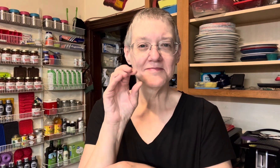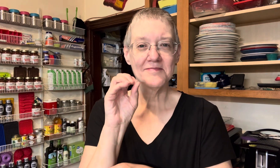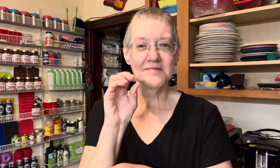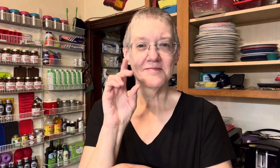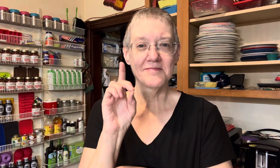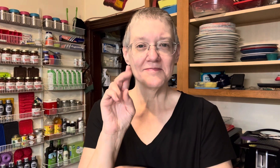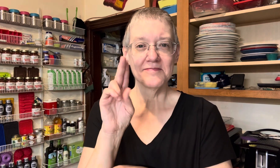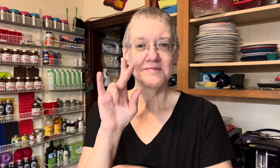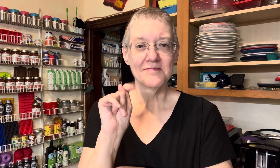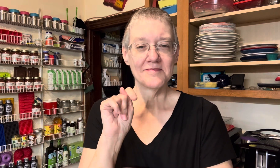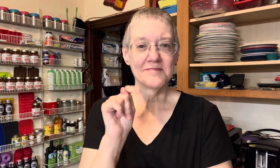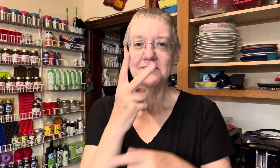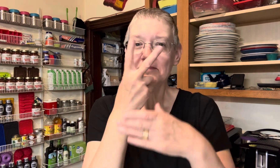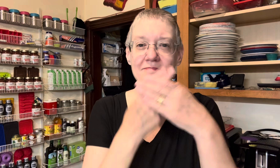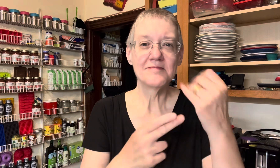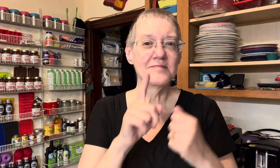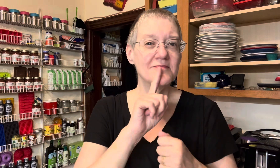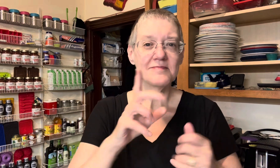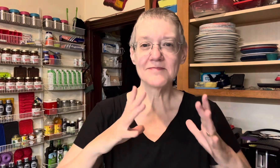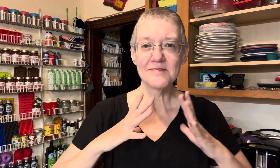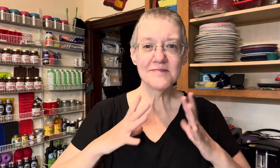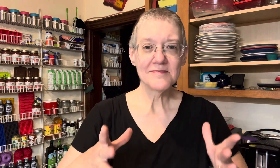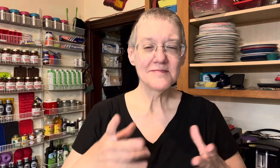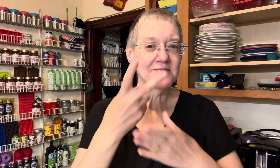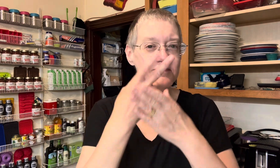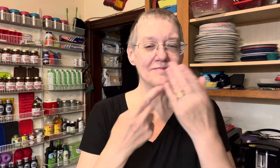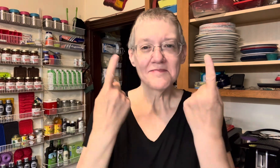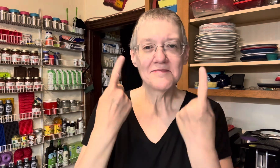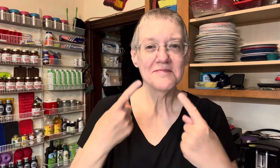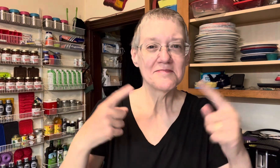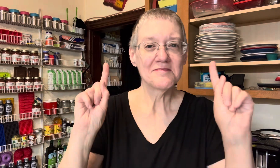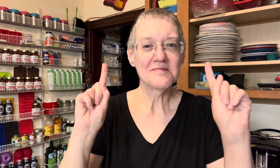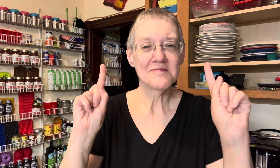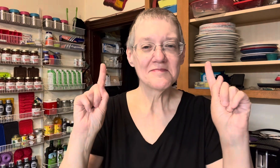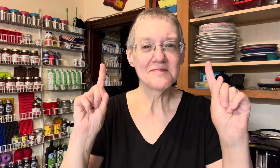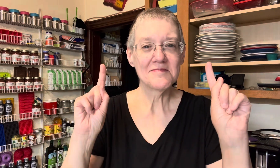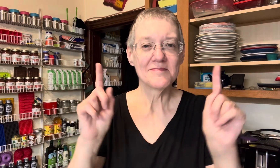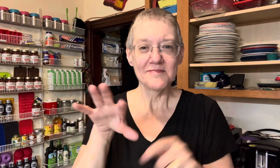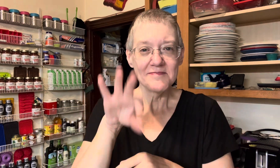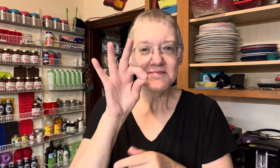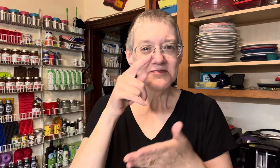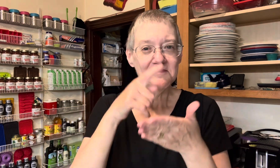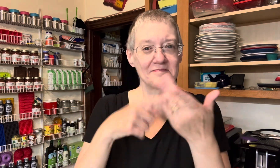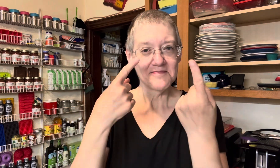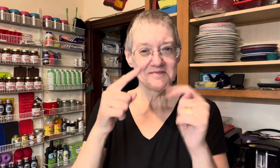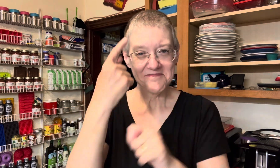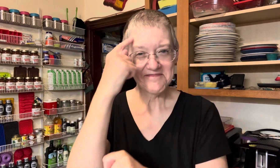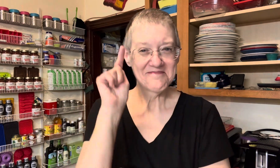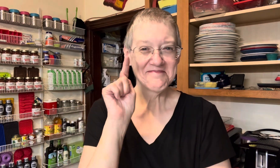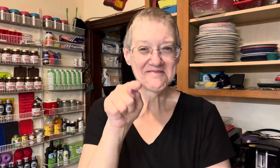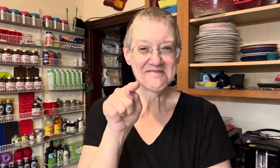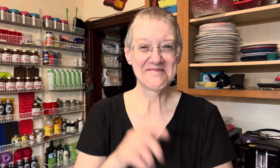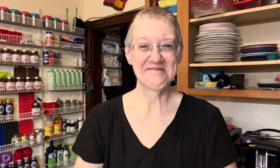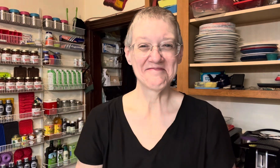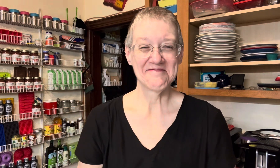we're both very successful at our keto and low carb diets. So you need to find what works for you.